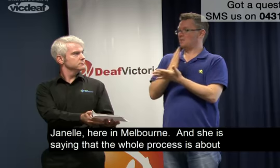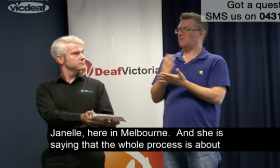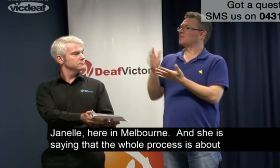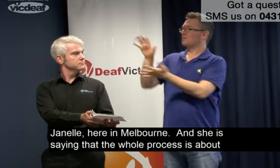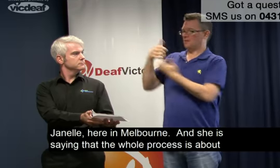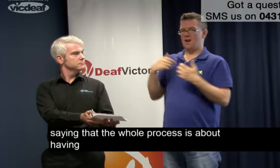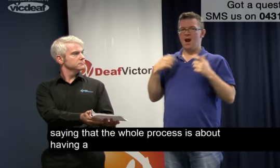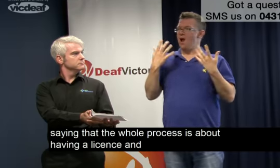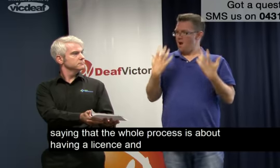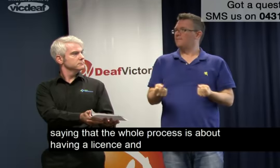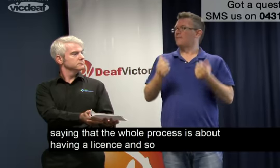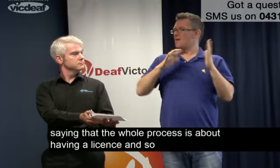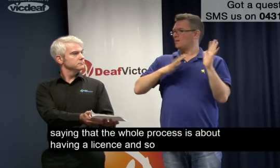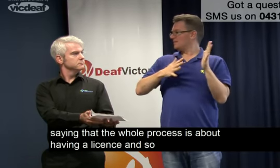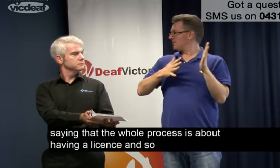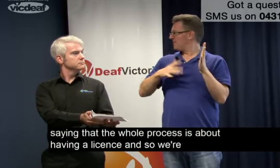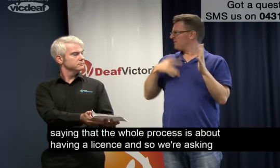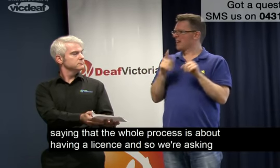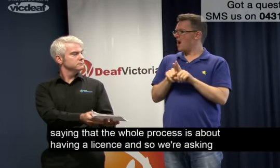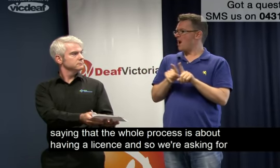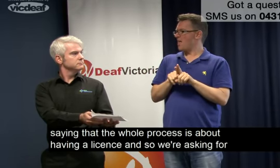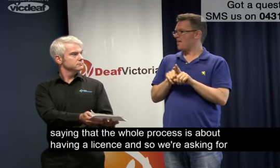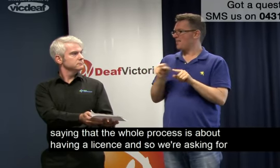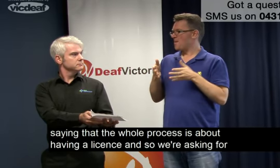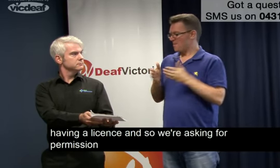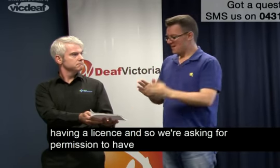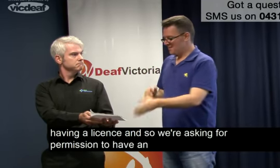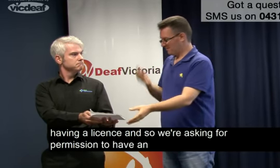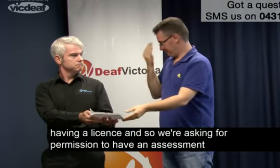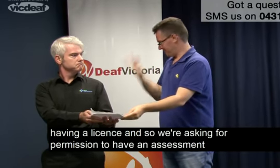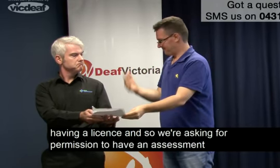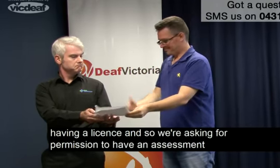asking for permission to have an assessment to have this approval process.